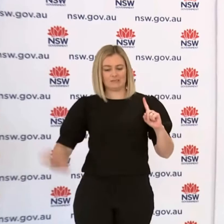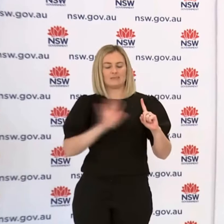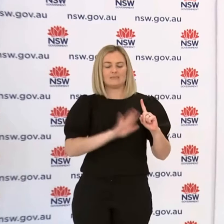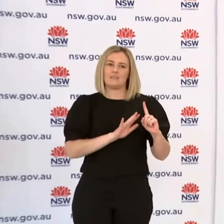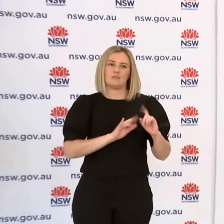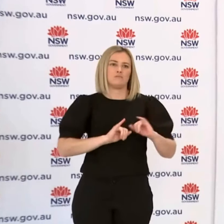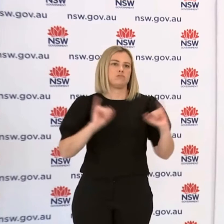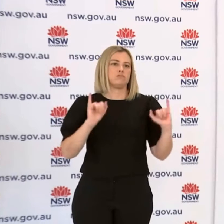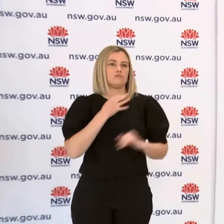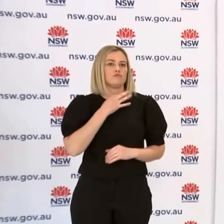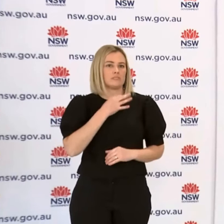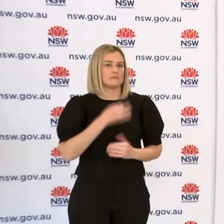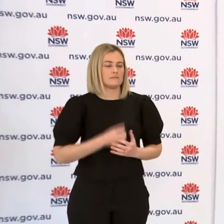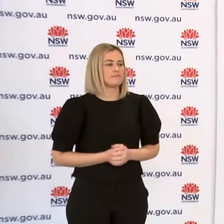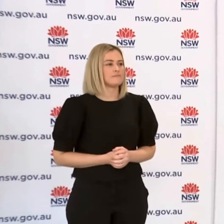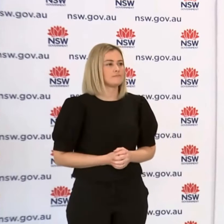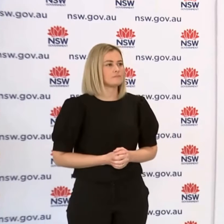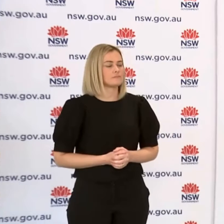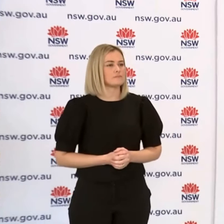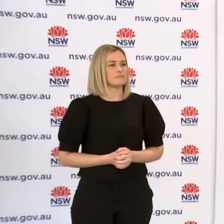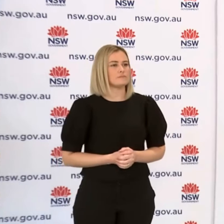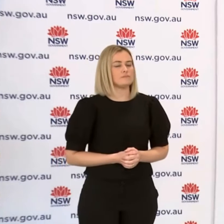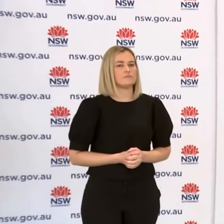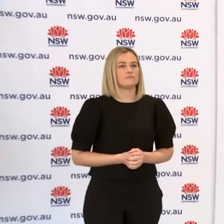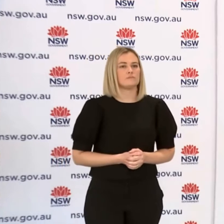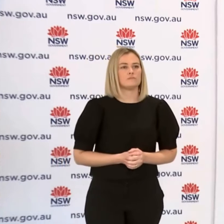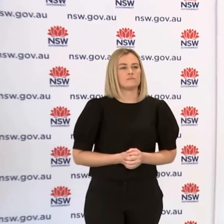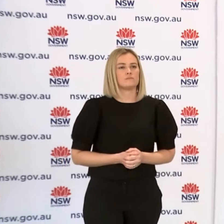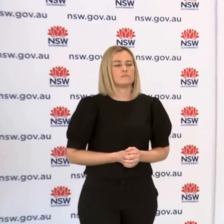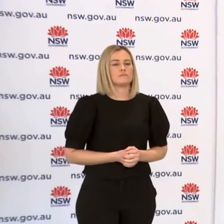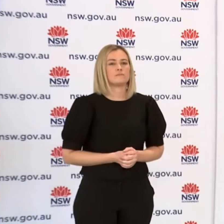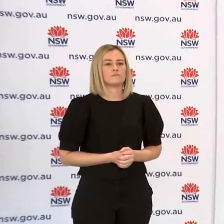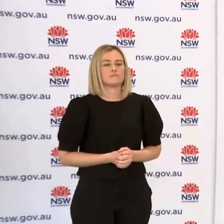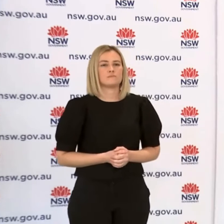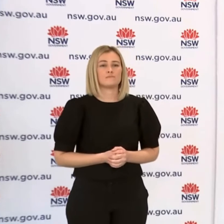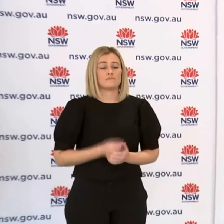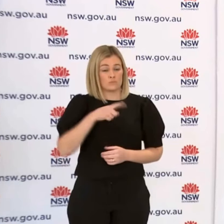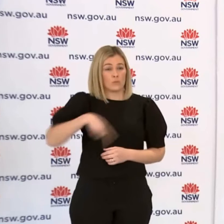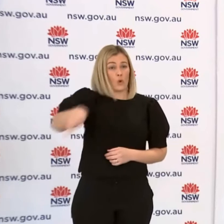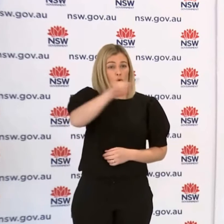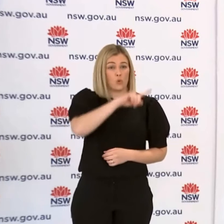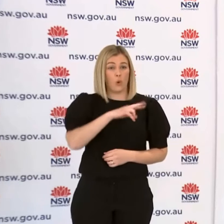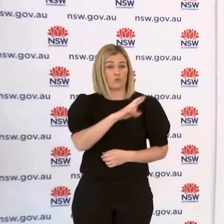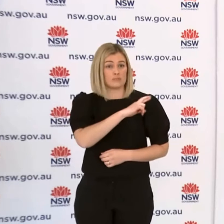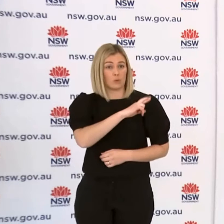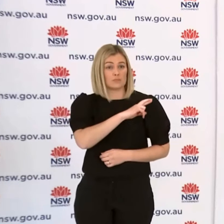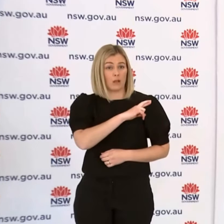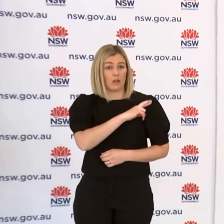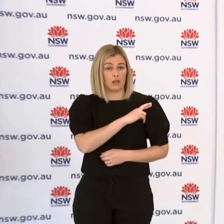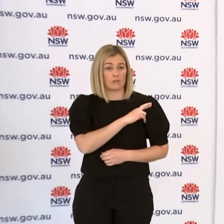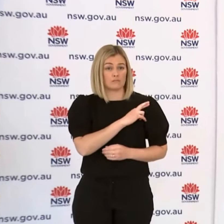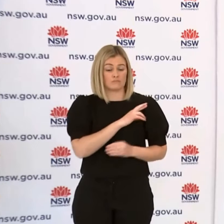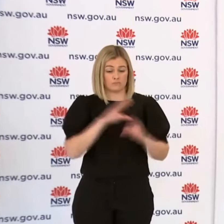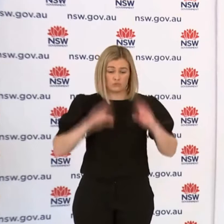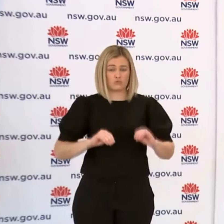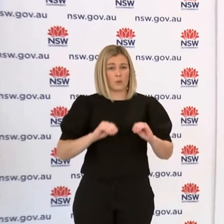also just want to say that on that theme of people having it in their own hands, I think it's time that